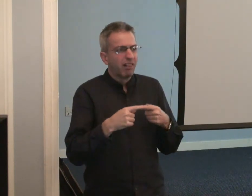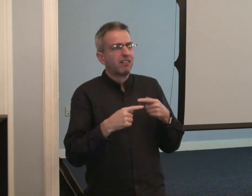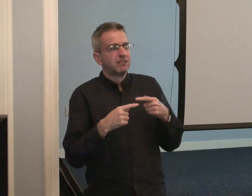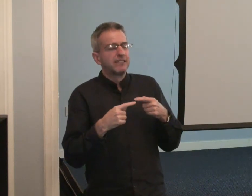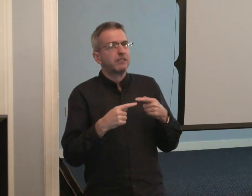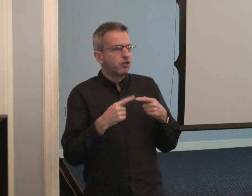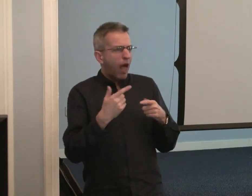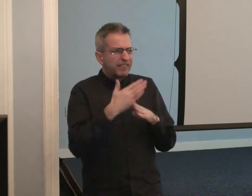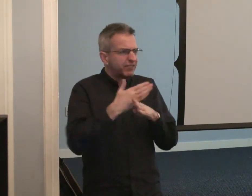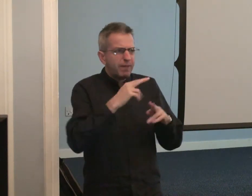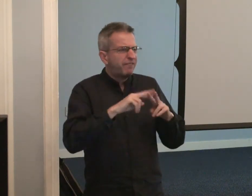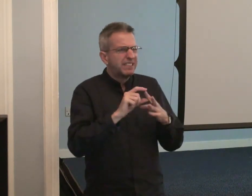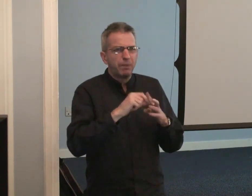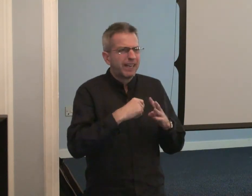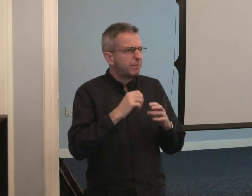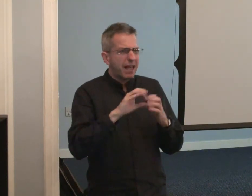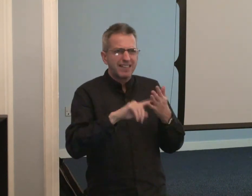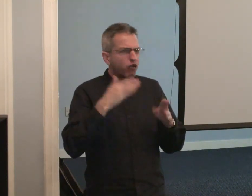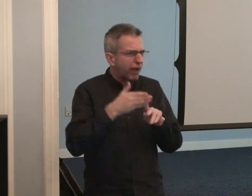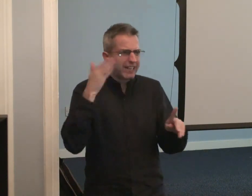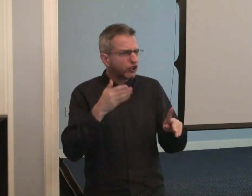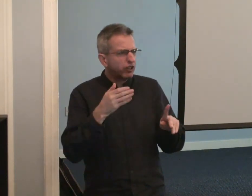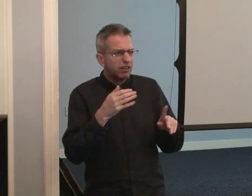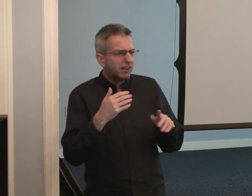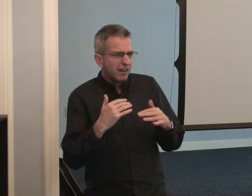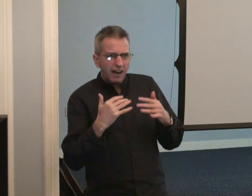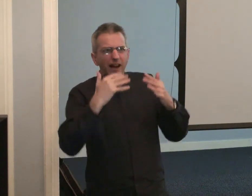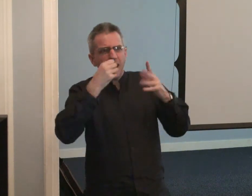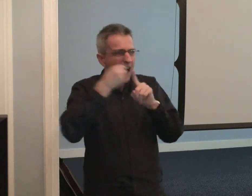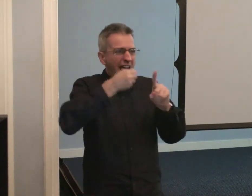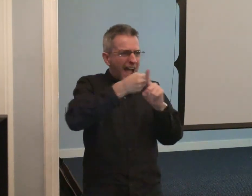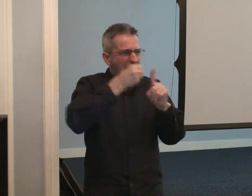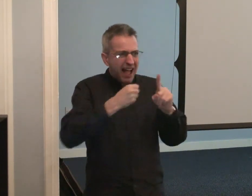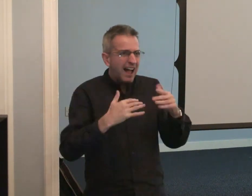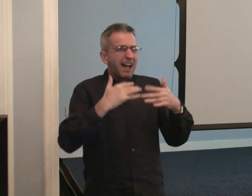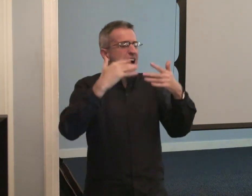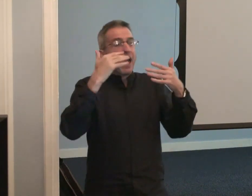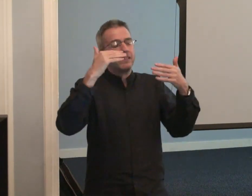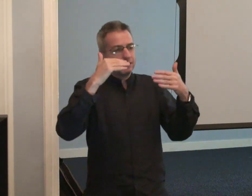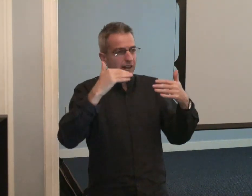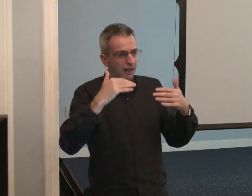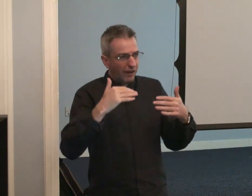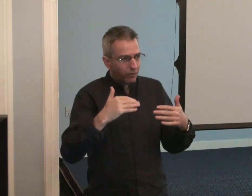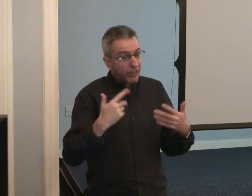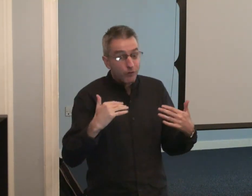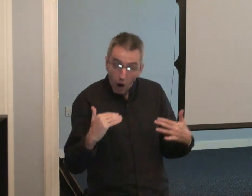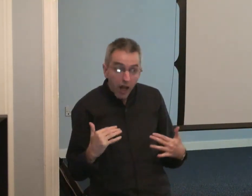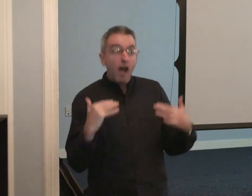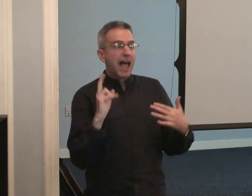I think, you know, it doesn't stop. You know, BSL recognition, the Federation of Deaf People, you know, and then things get